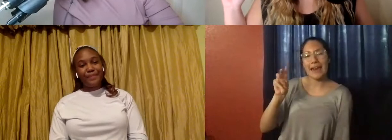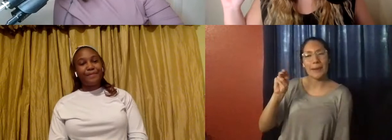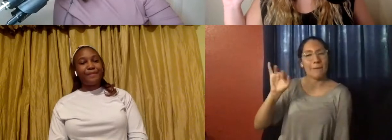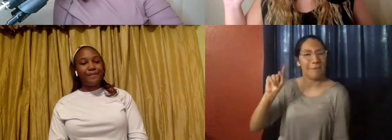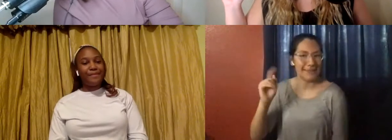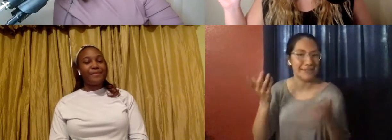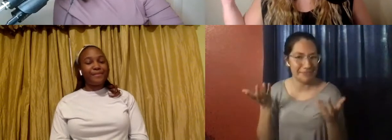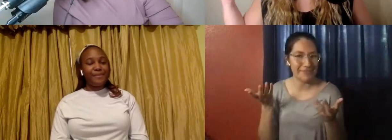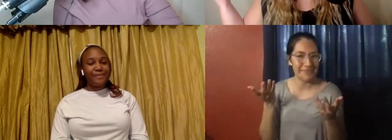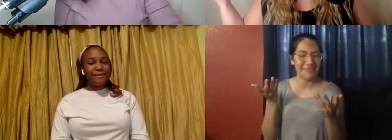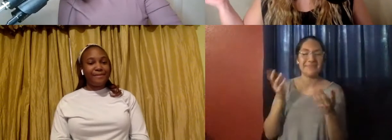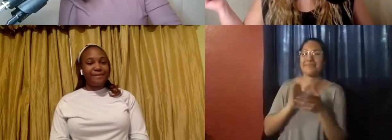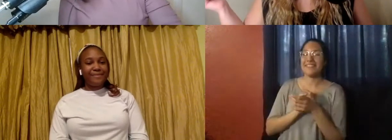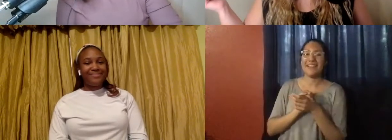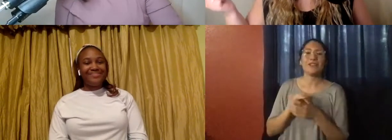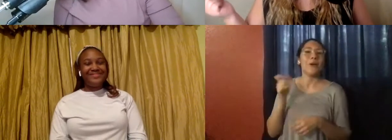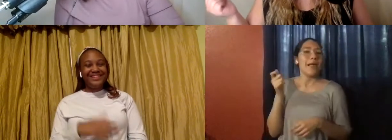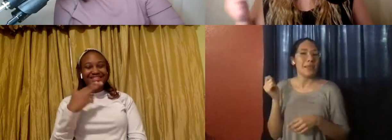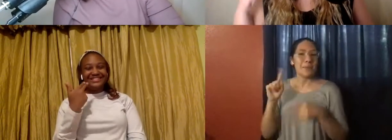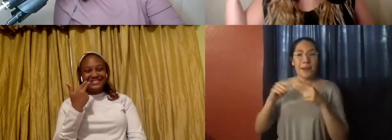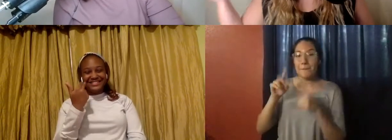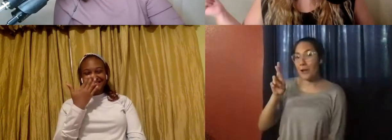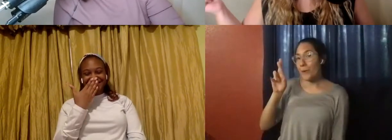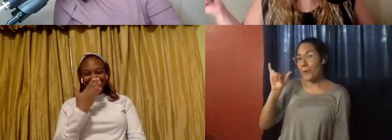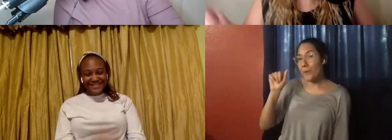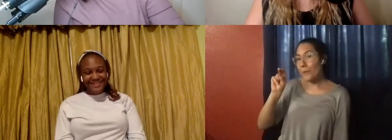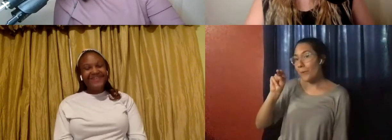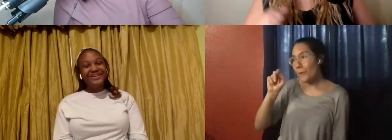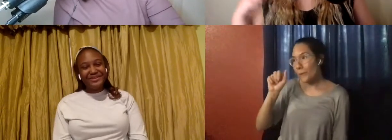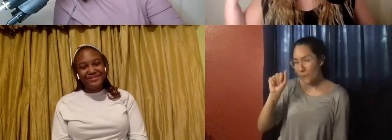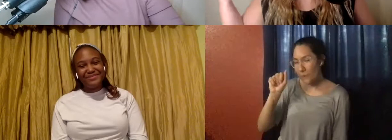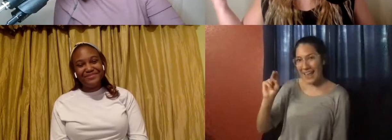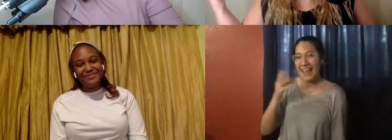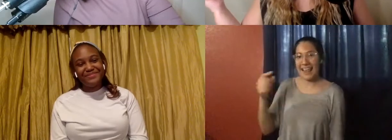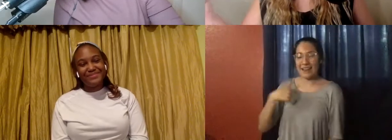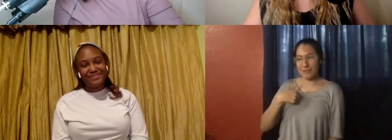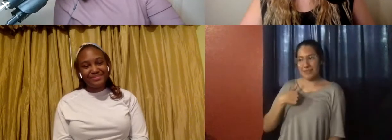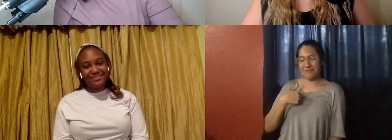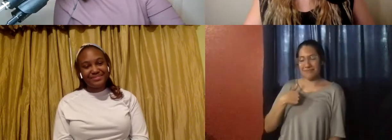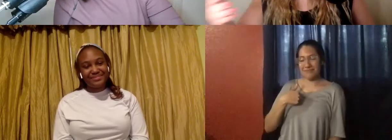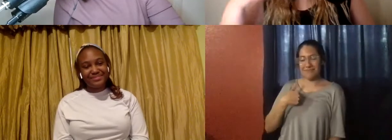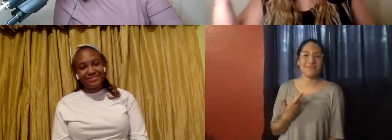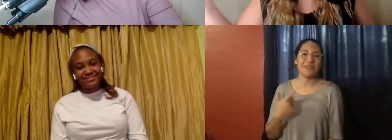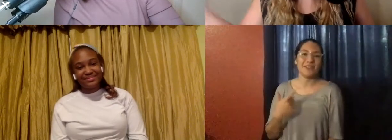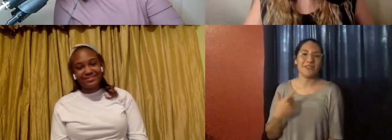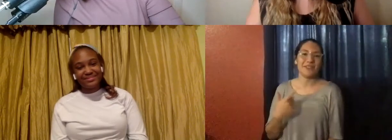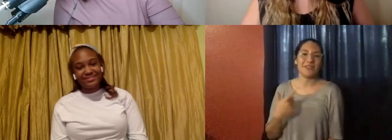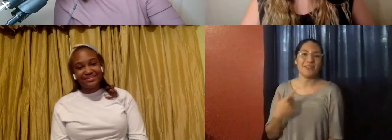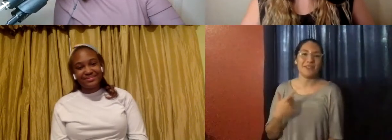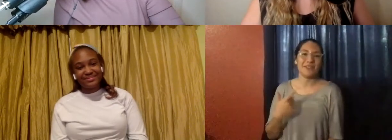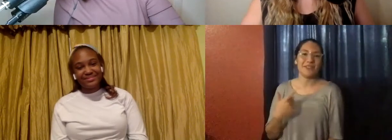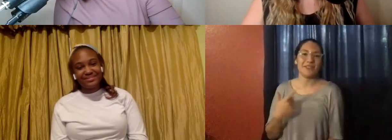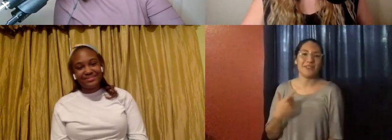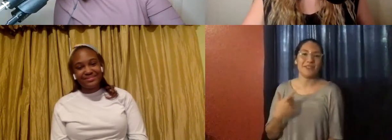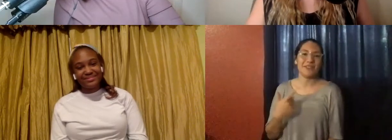about Ryann's situation, a little bit about mine, like I said, single woman in quarantine, trying to figure it out, want to know what the people are